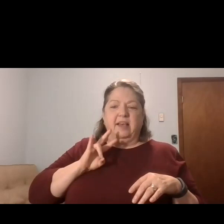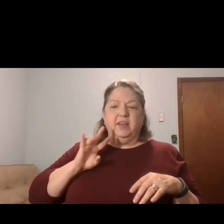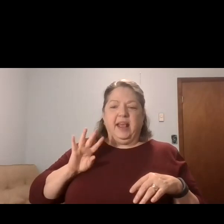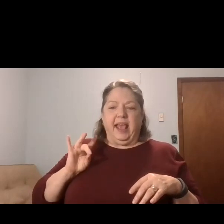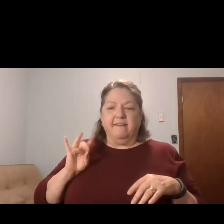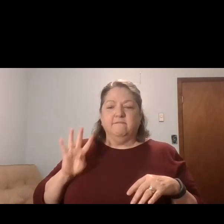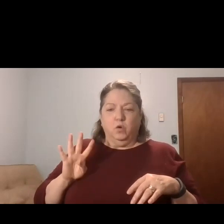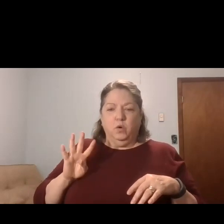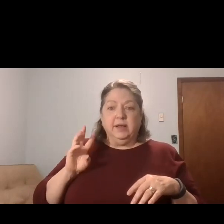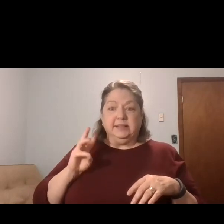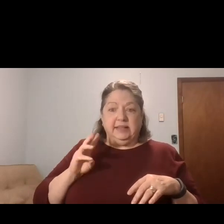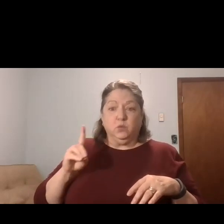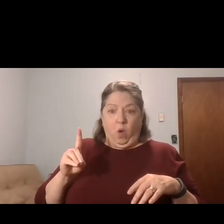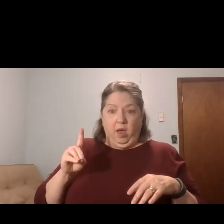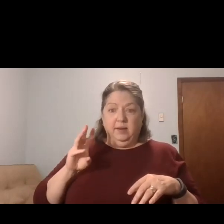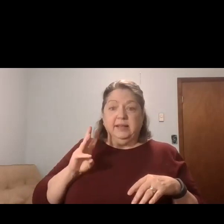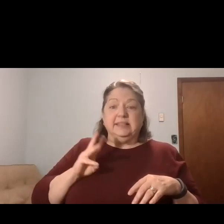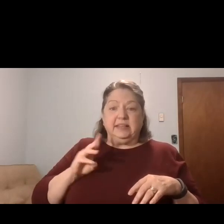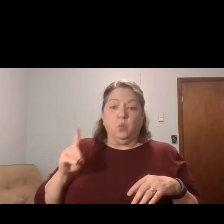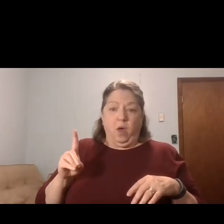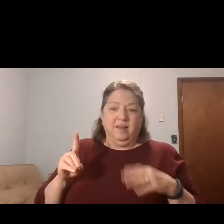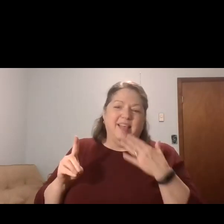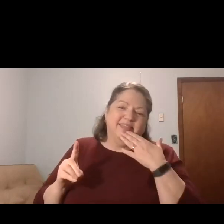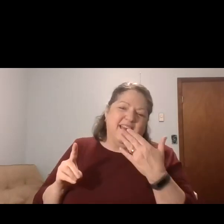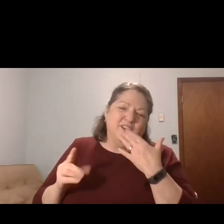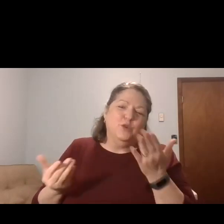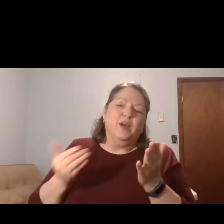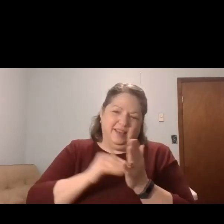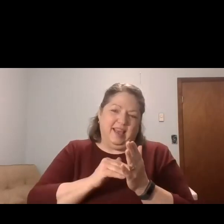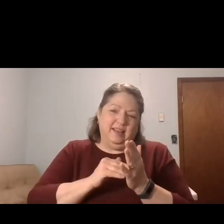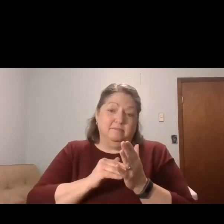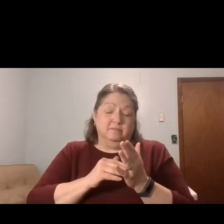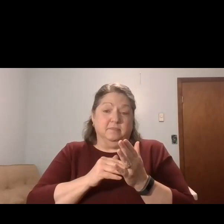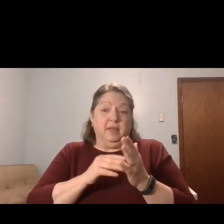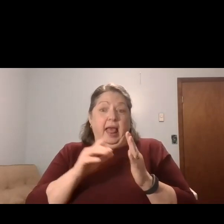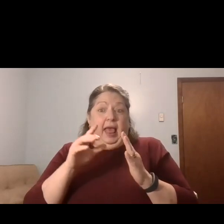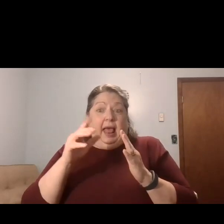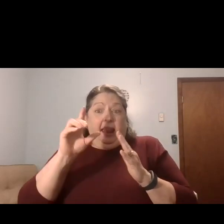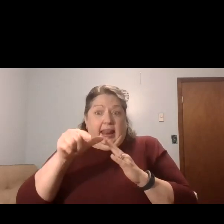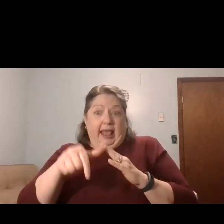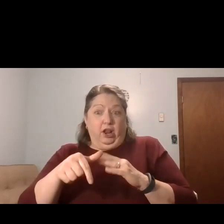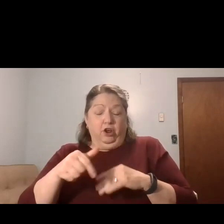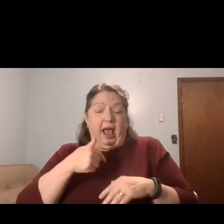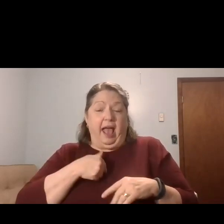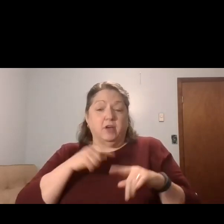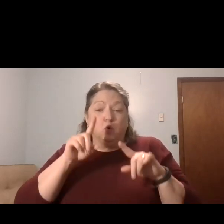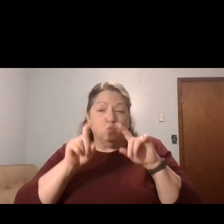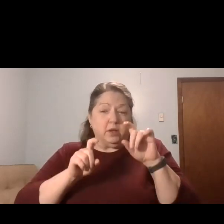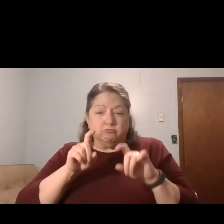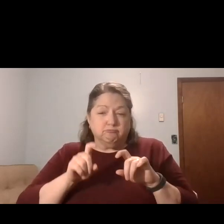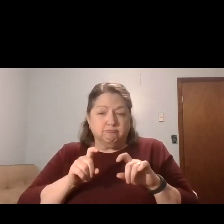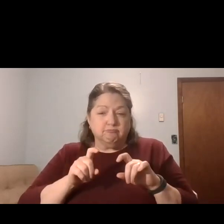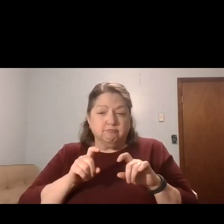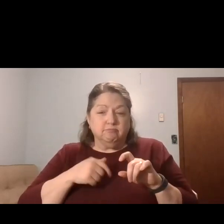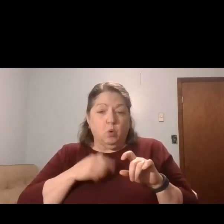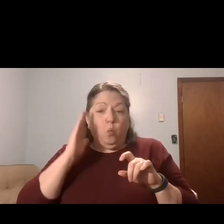570-784-6161. Hey, thank you again for listening to me. There will be questions given at the end of this message as you scroll down so that you with your